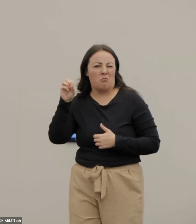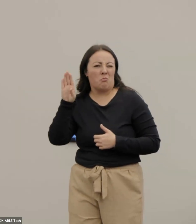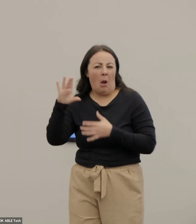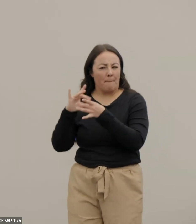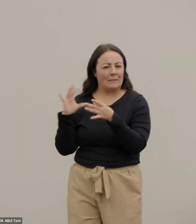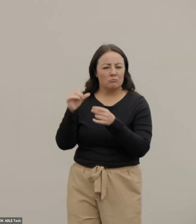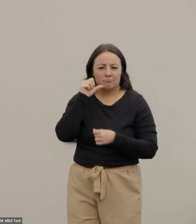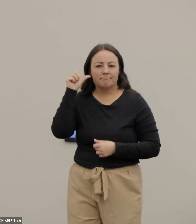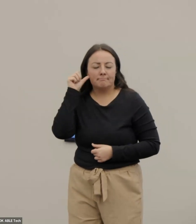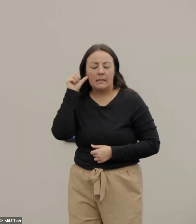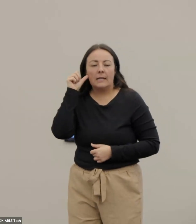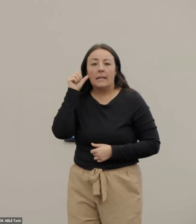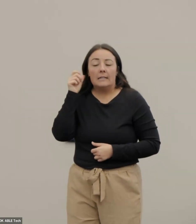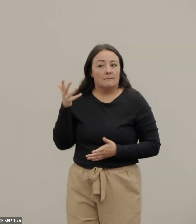that,